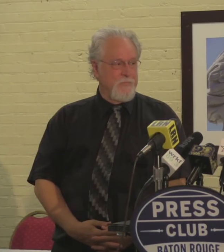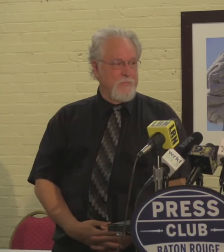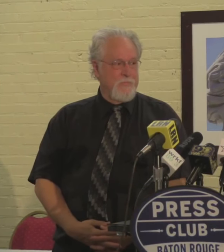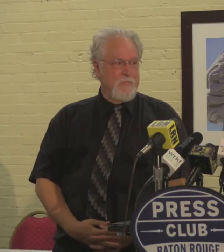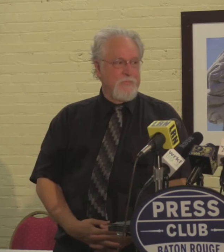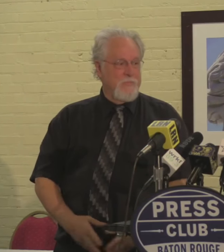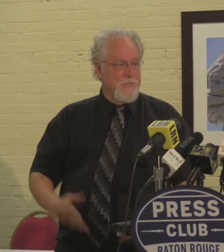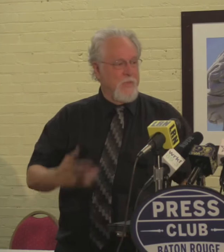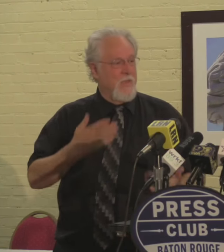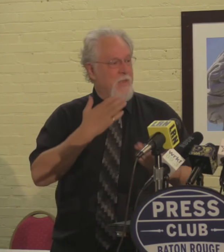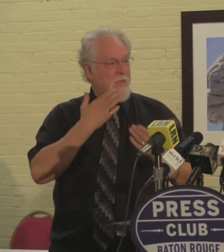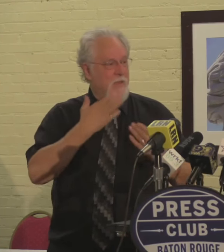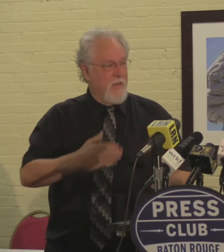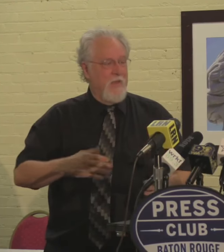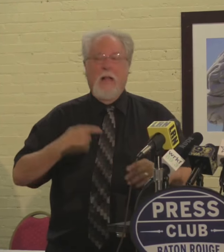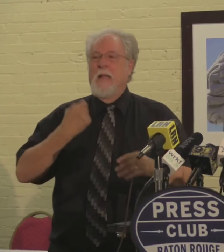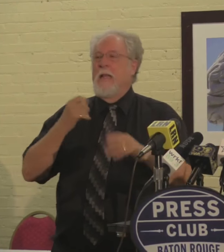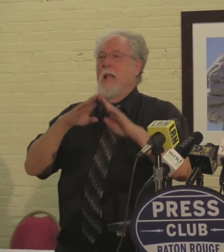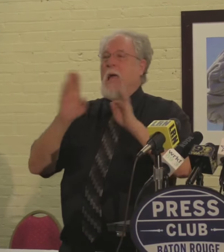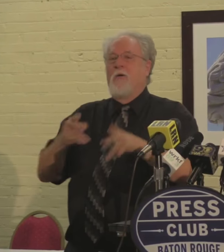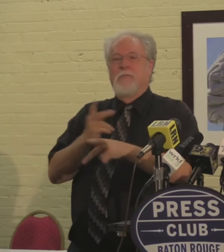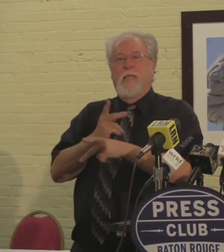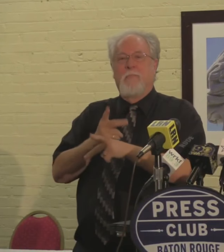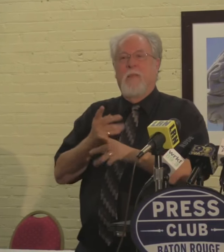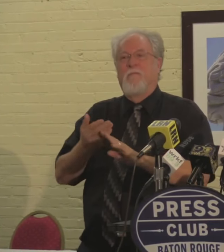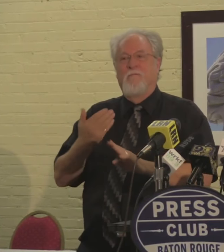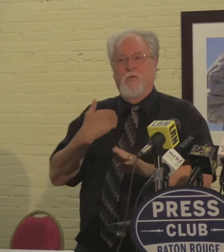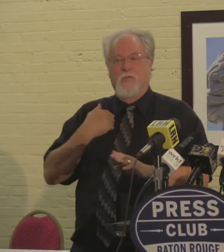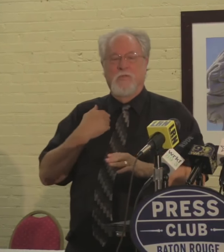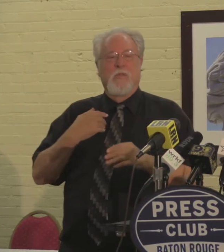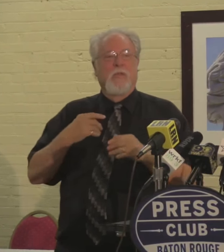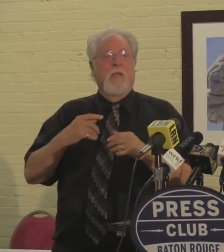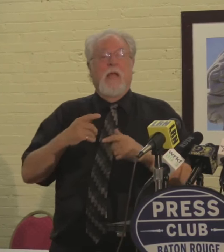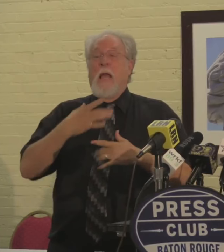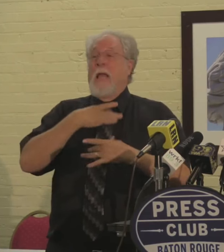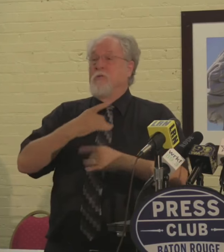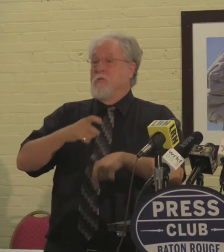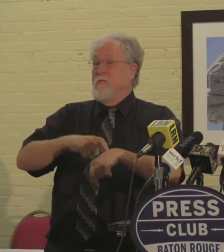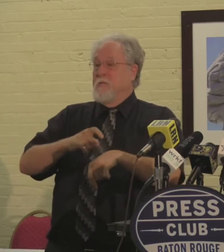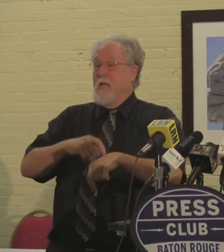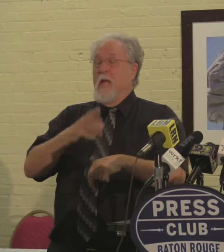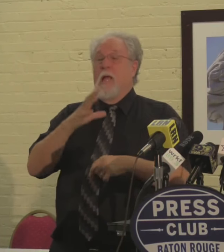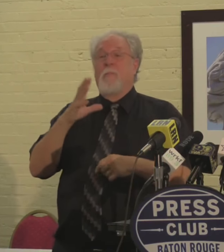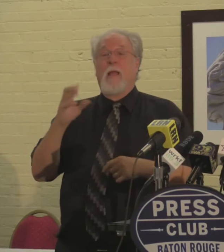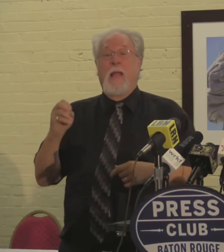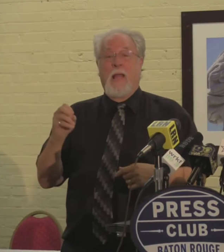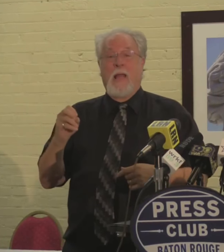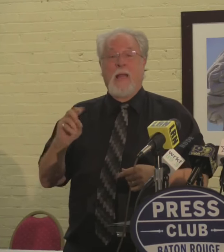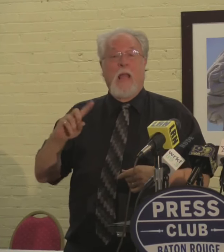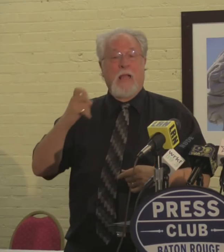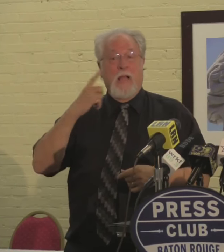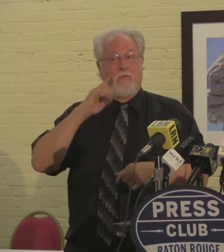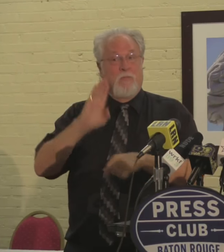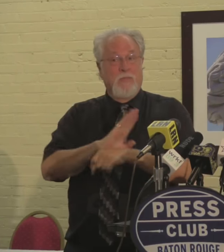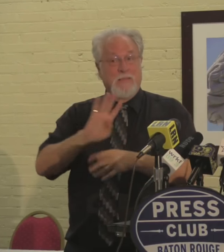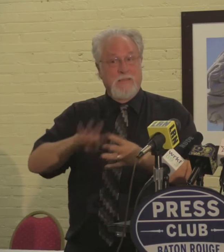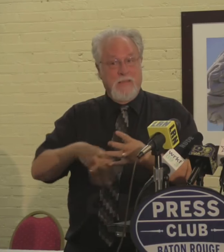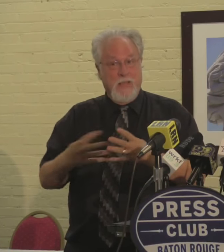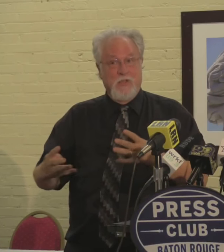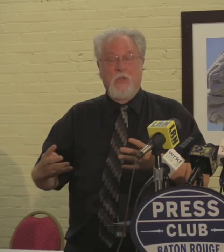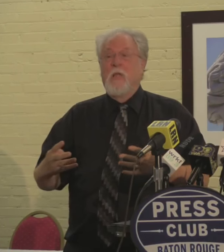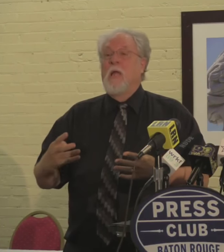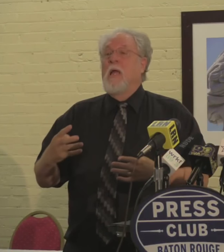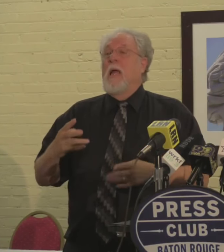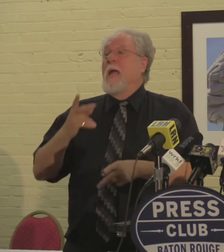Just one little bit of housekeeping before the questions start. In the interest of time and the governor's busy schedule, we just ask